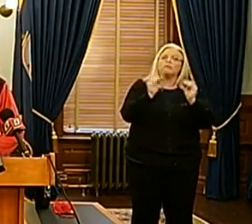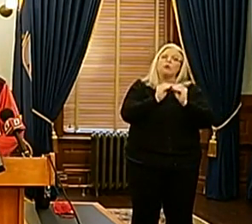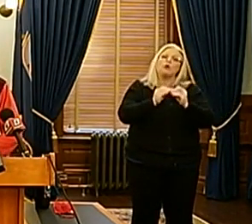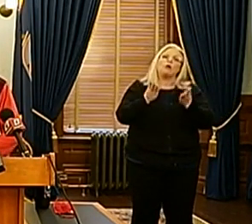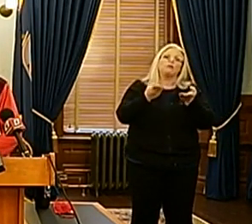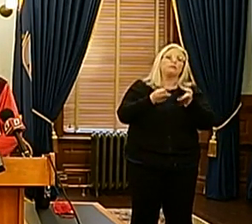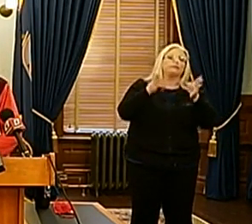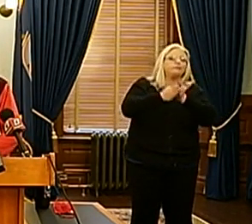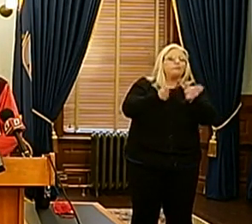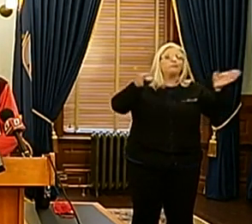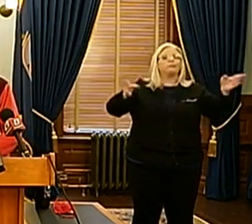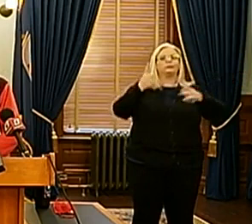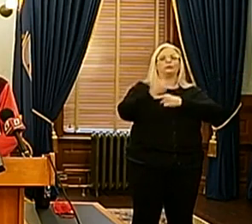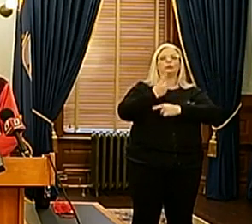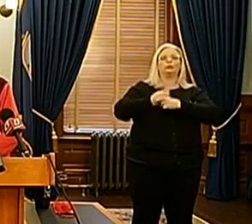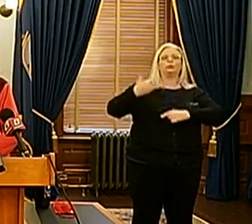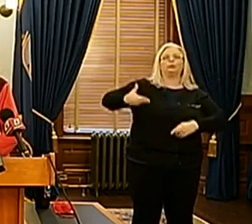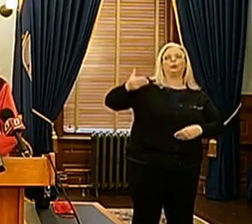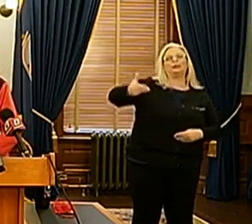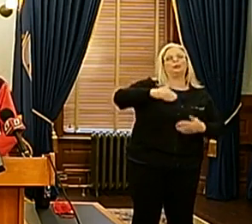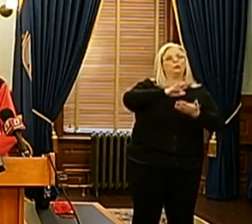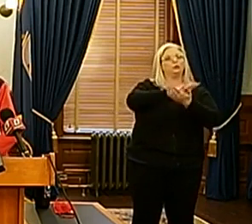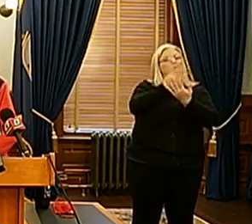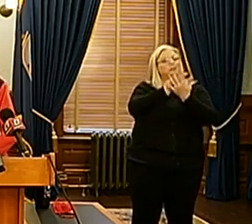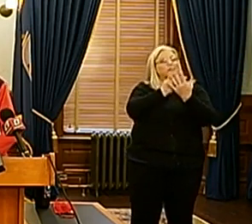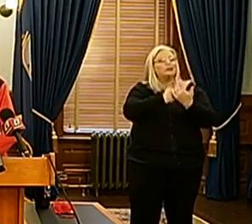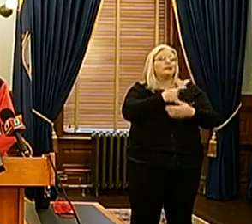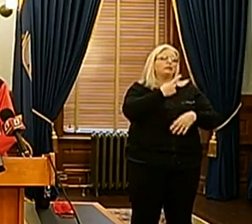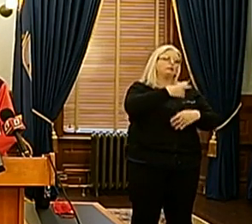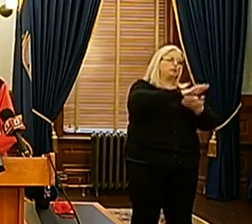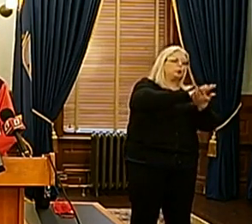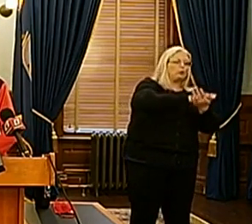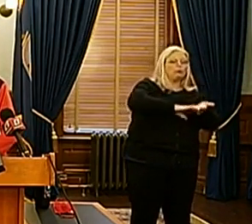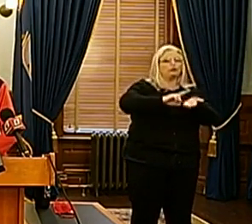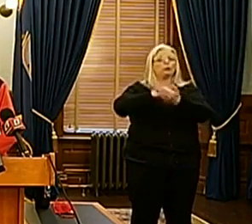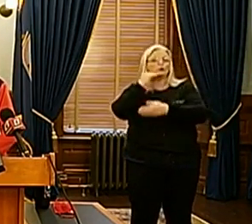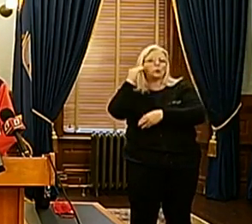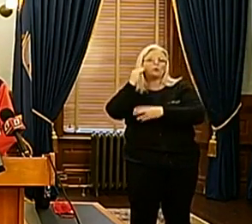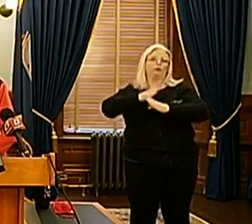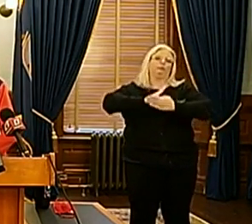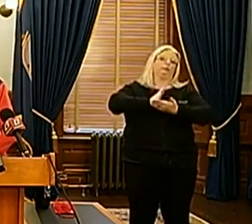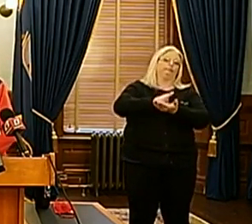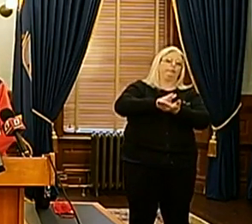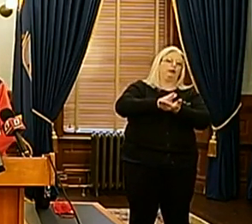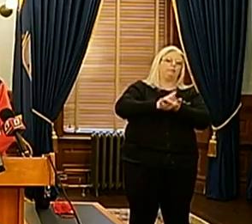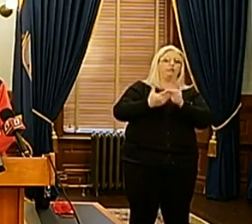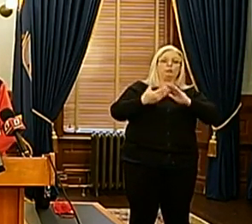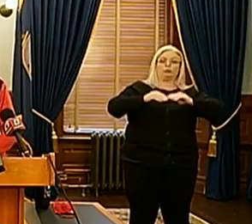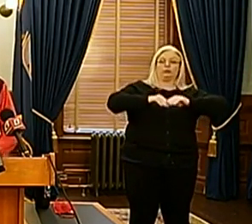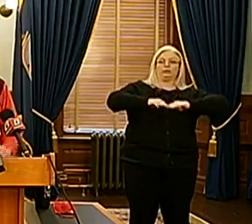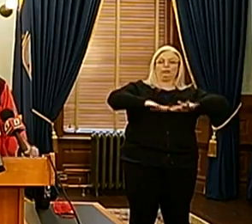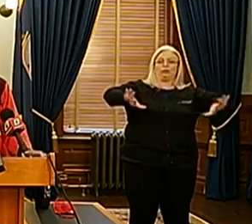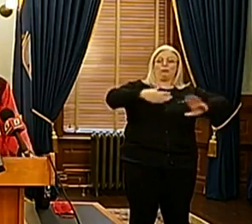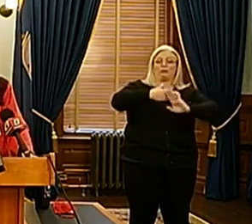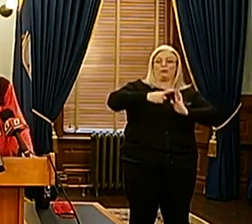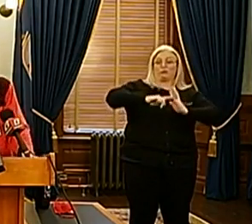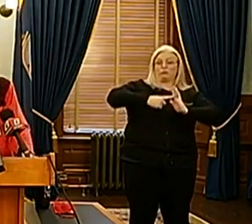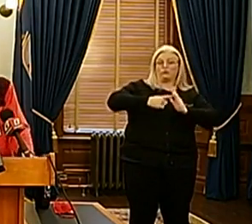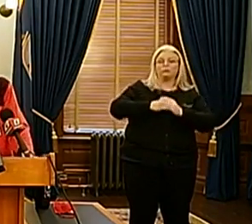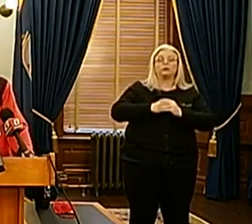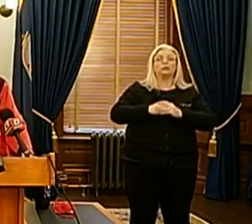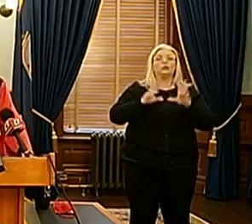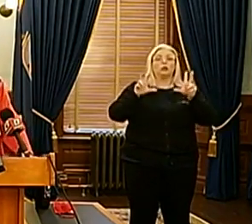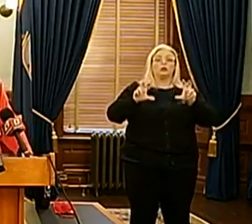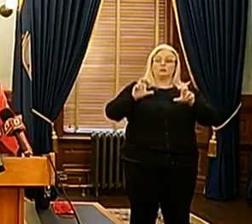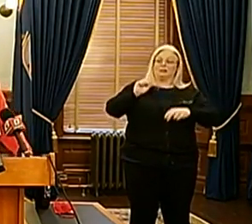routine screening in places like schools and nursing homes to stop community spread before it starts. With the investment of